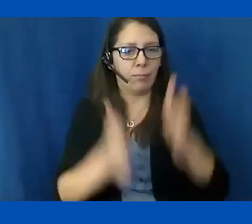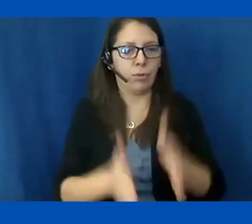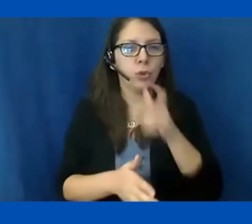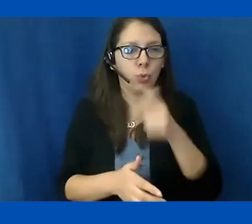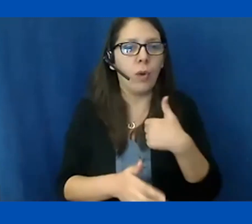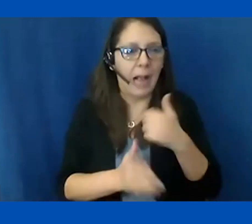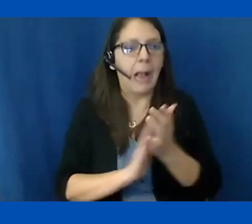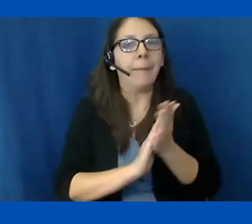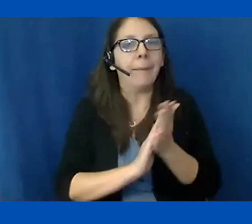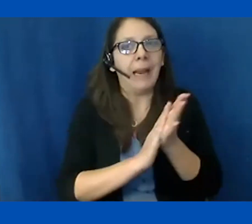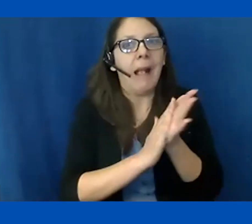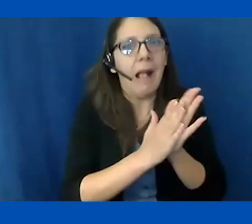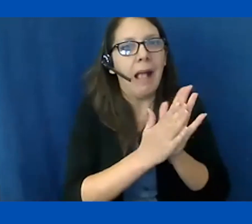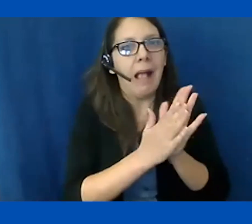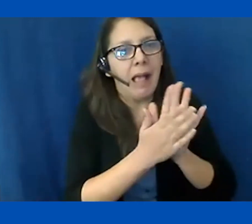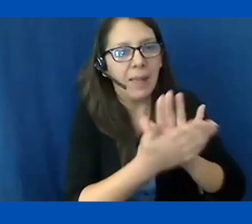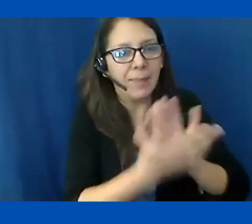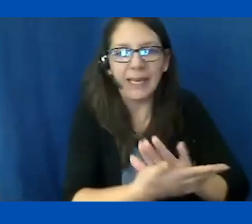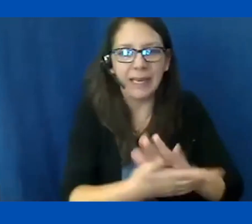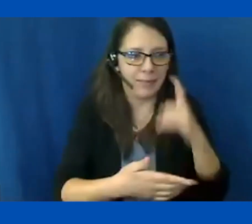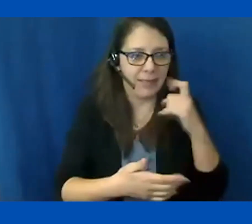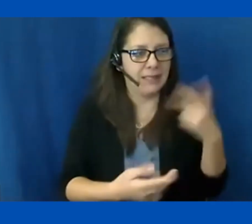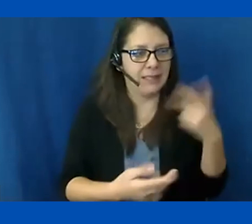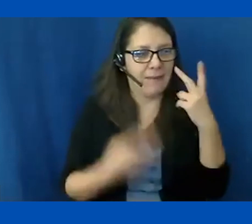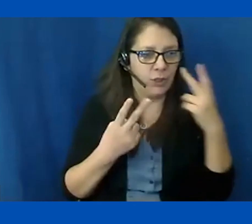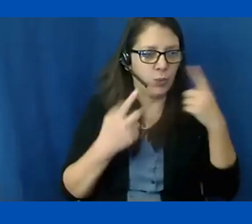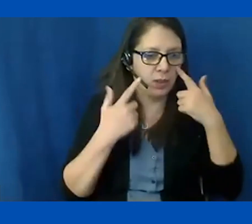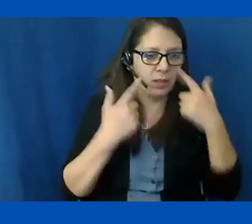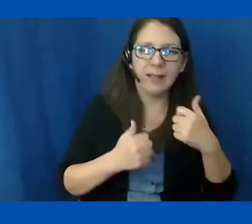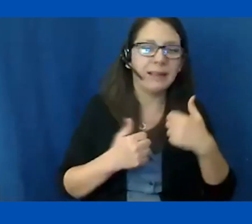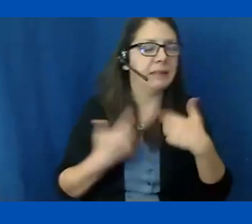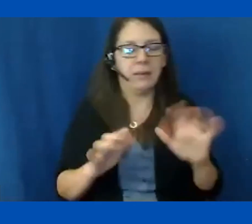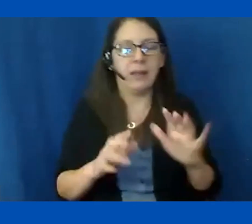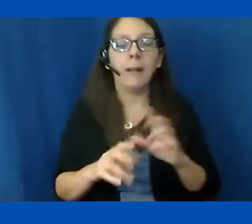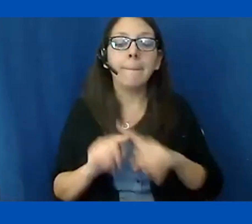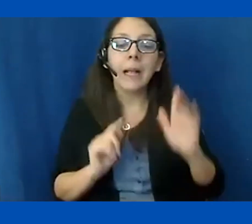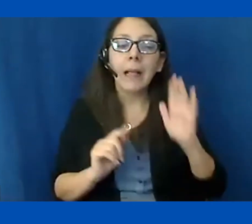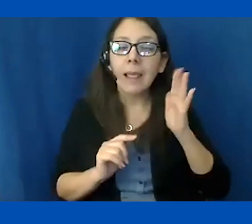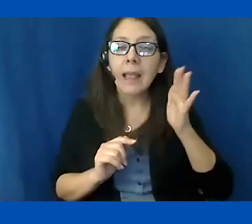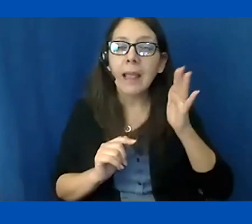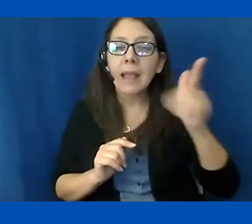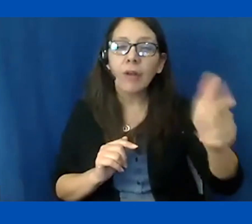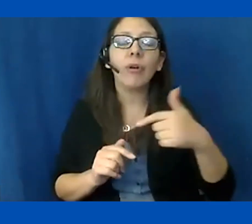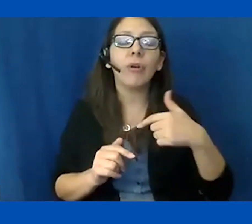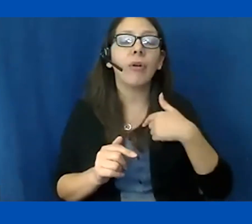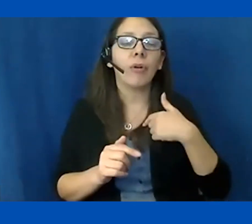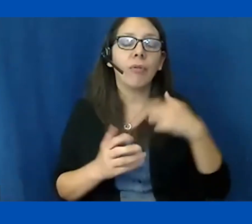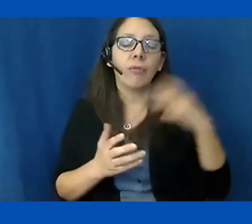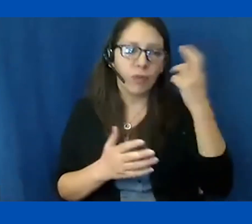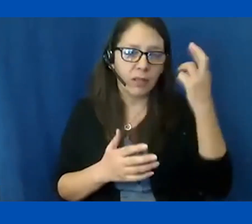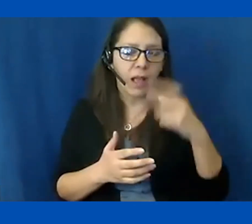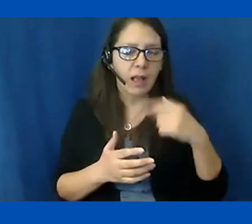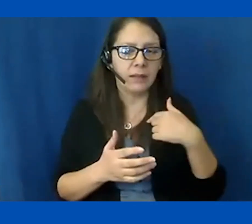any of that. And so as I grew and learned more about myself and what I felt like I needed to become successful and be